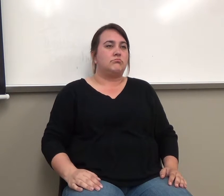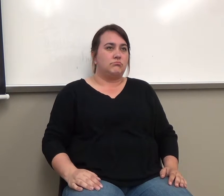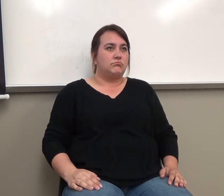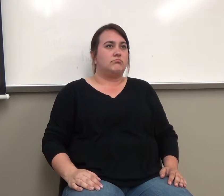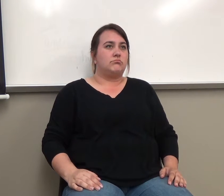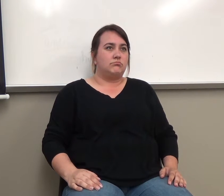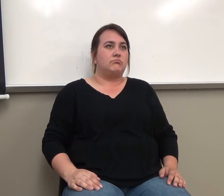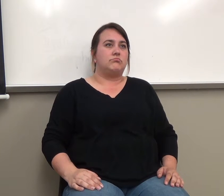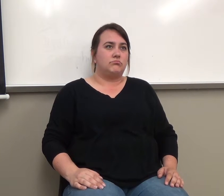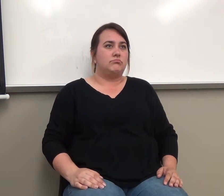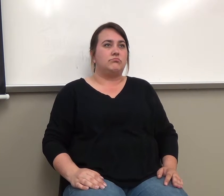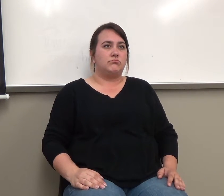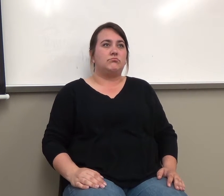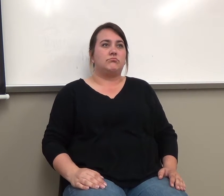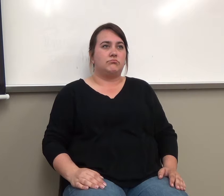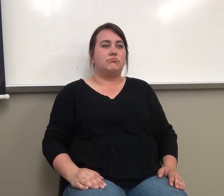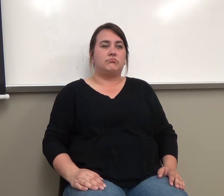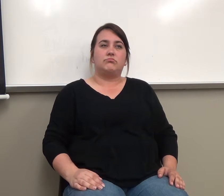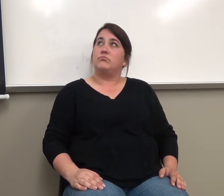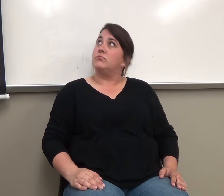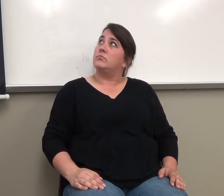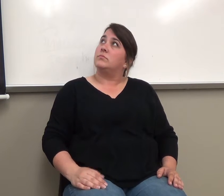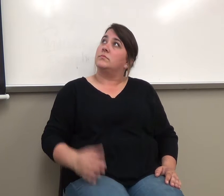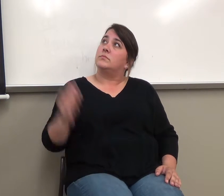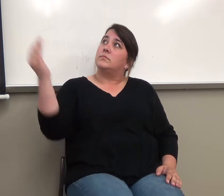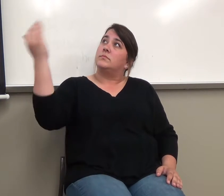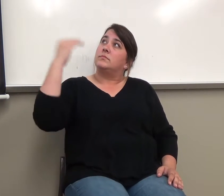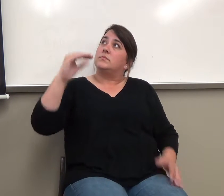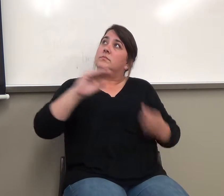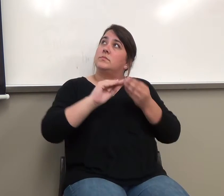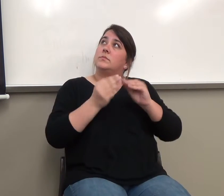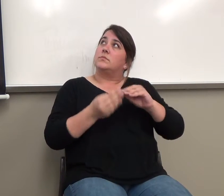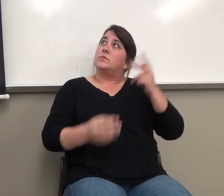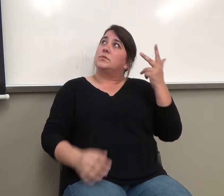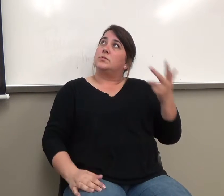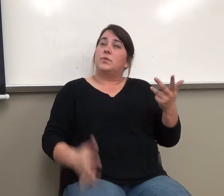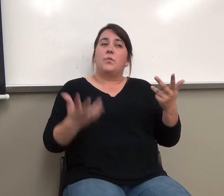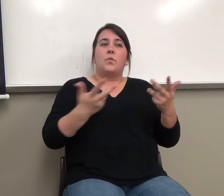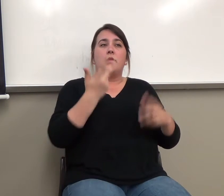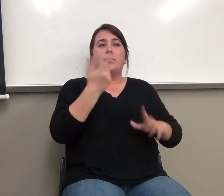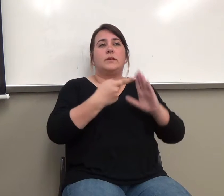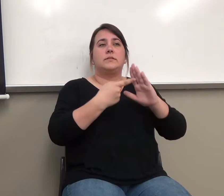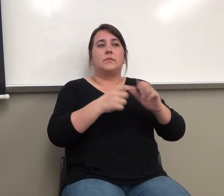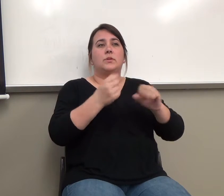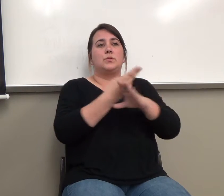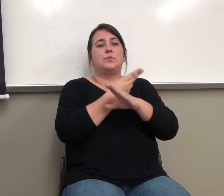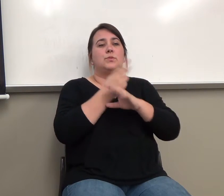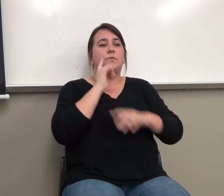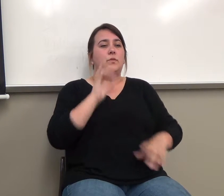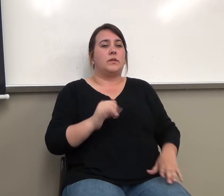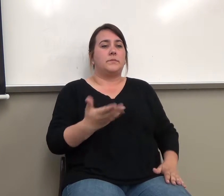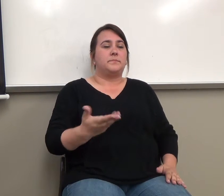going with what they have here. Okay. What 3 examples can we use for number 2?